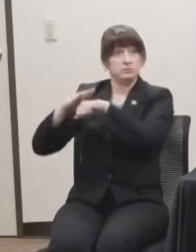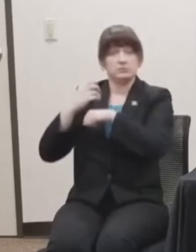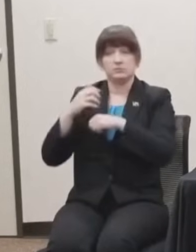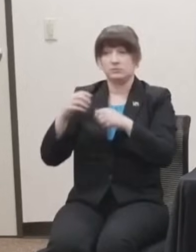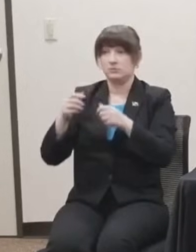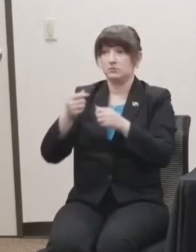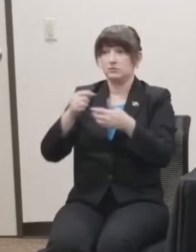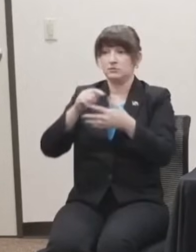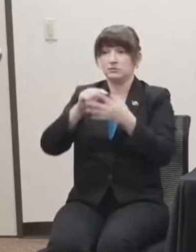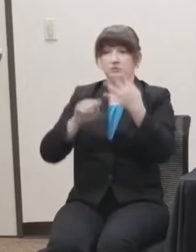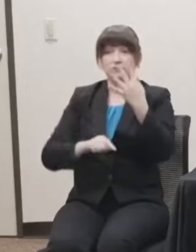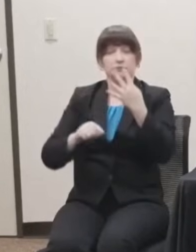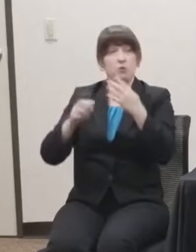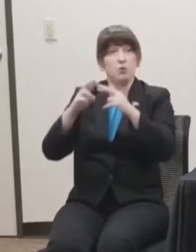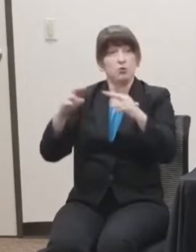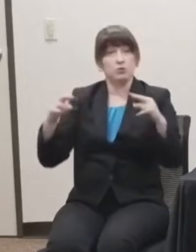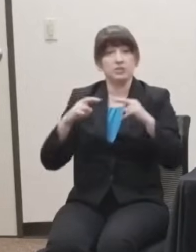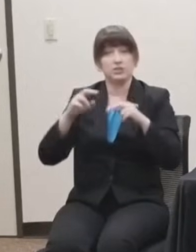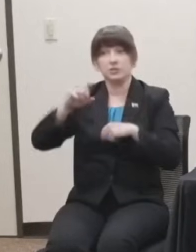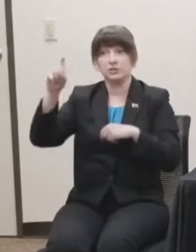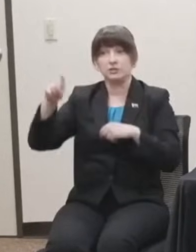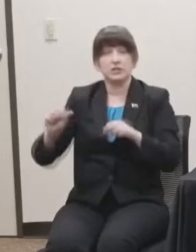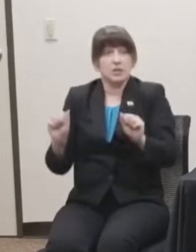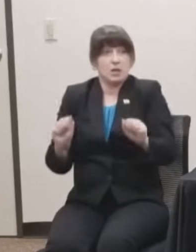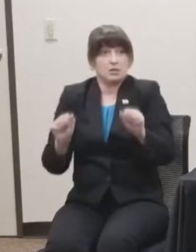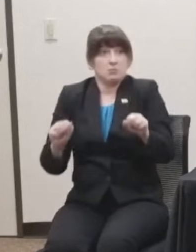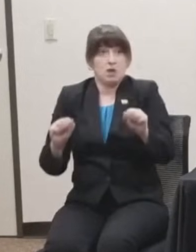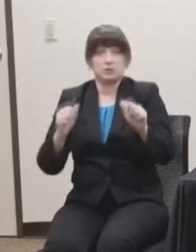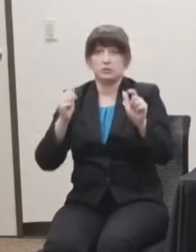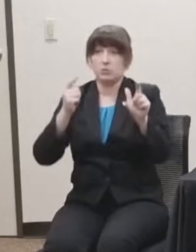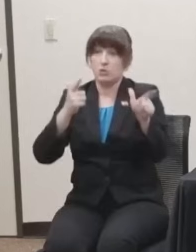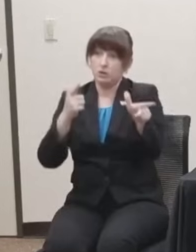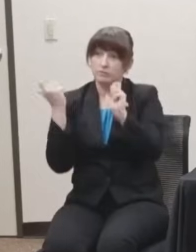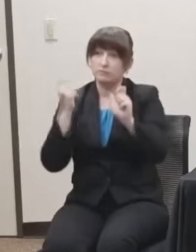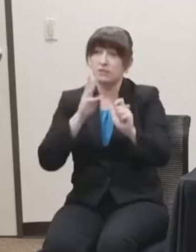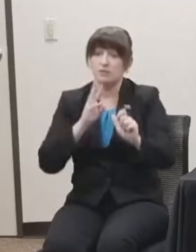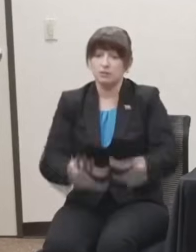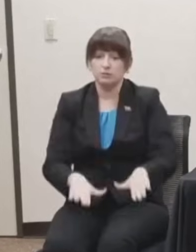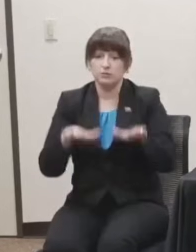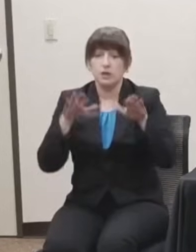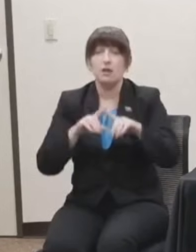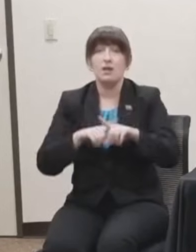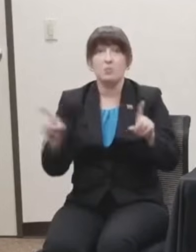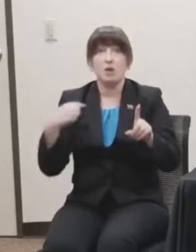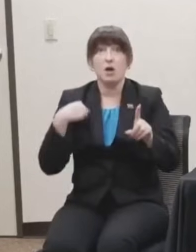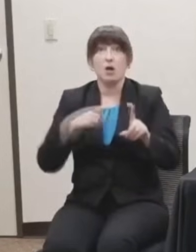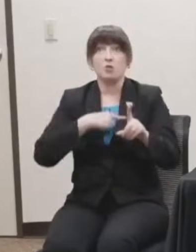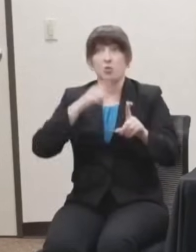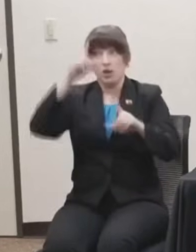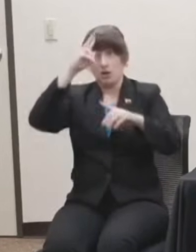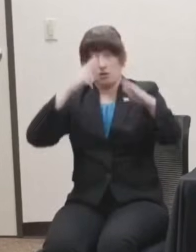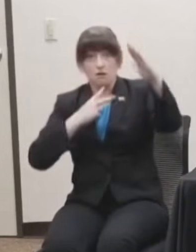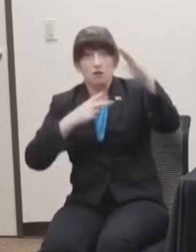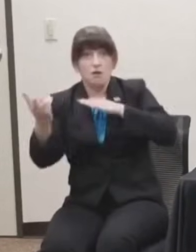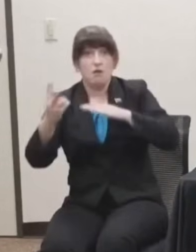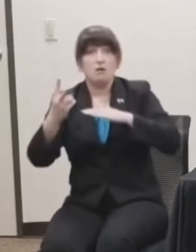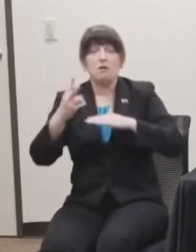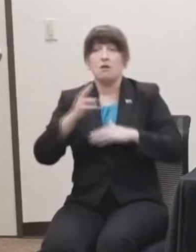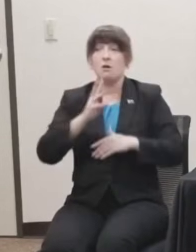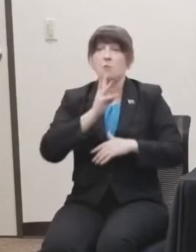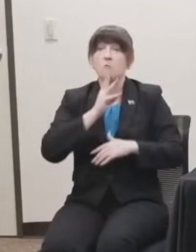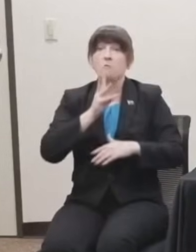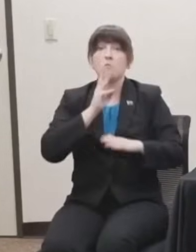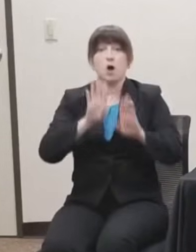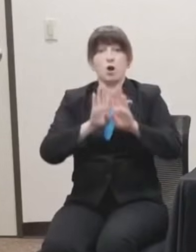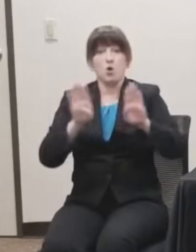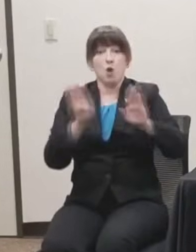the potential for flash flooding, but there's no expectation of a water wall of almost 30 feet high. Governor Abbott,